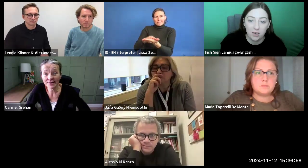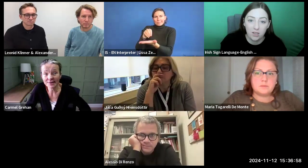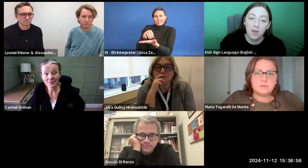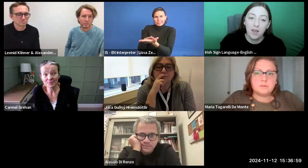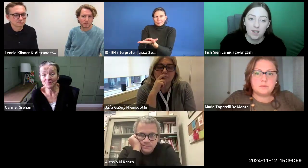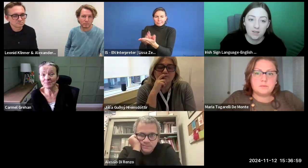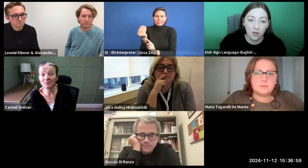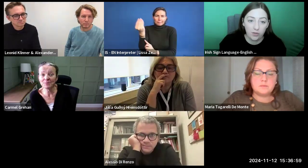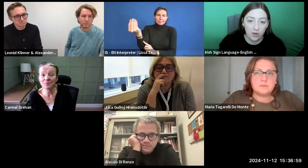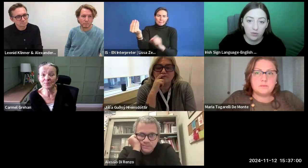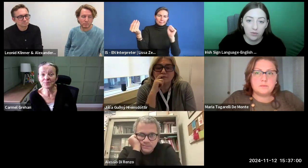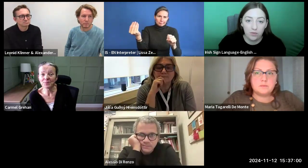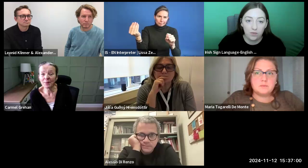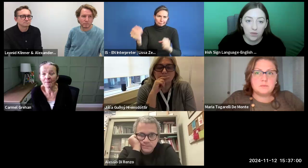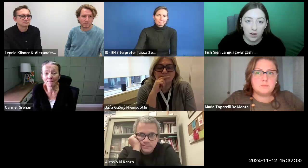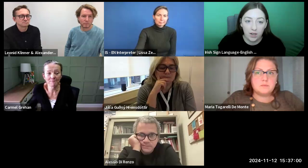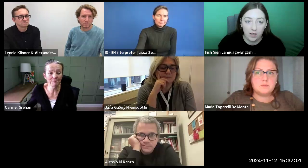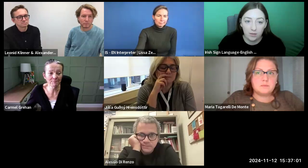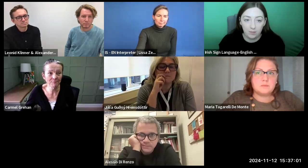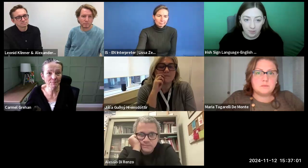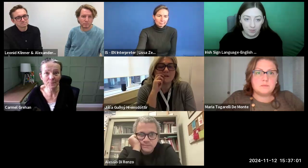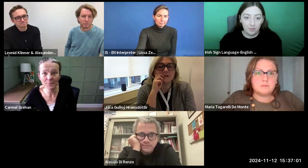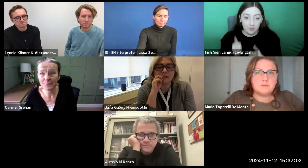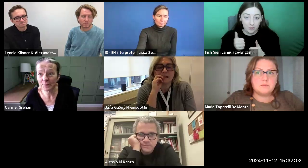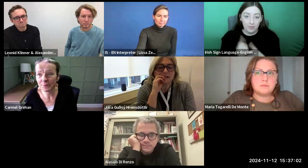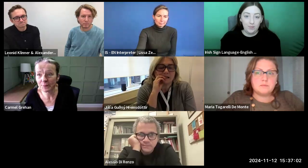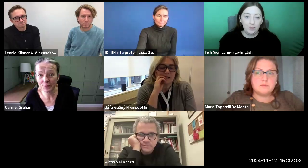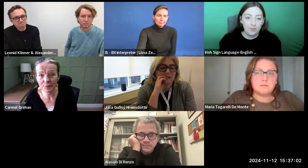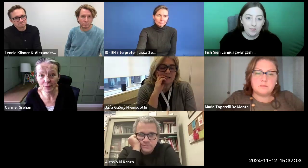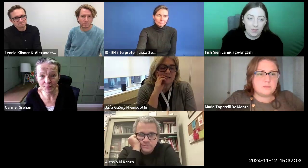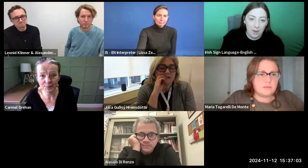refer back to as they go through the learning.